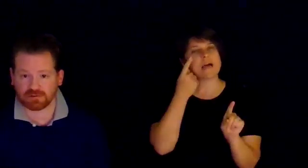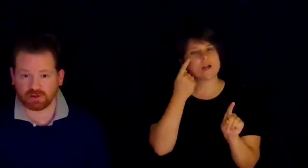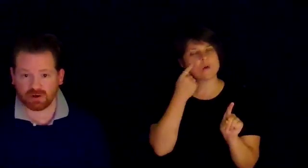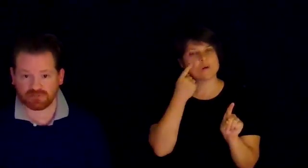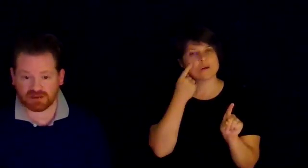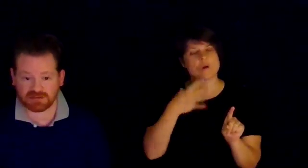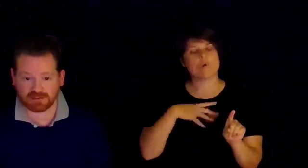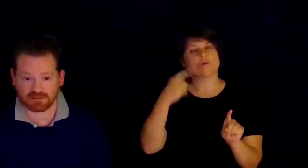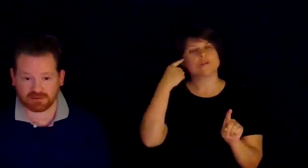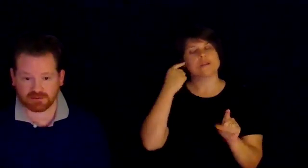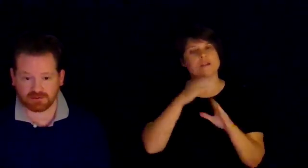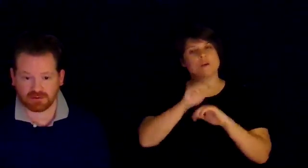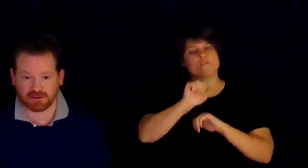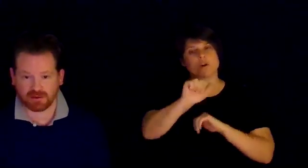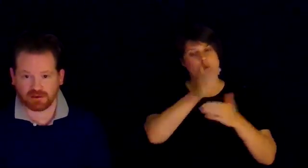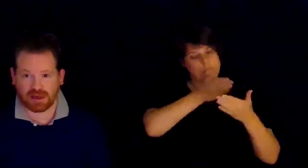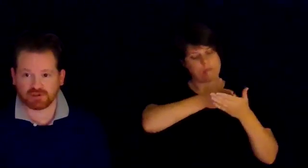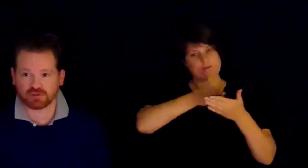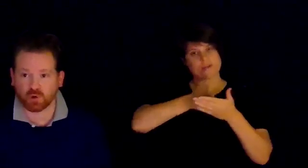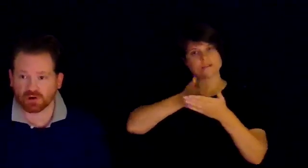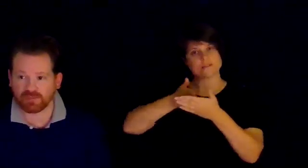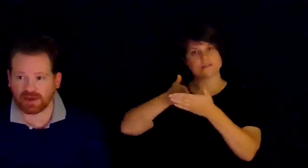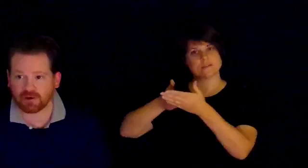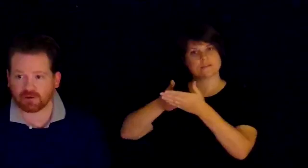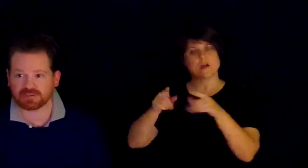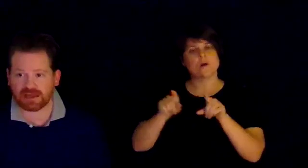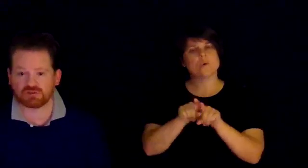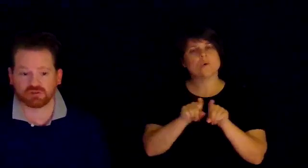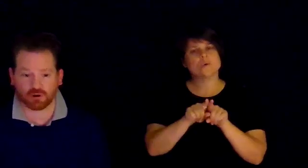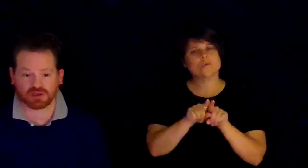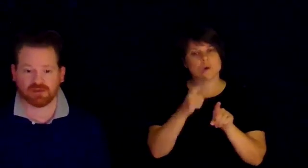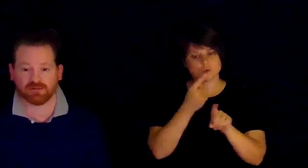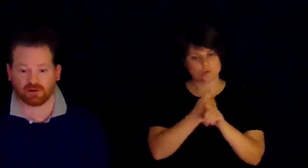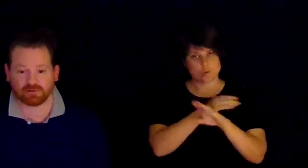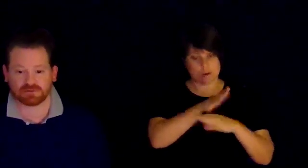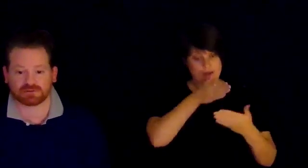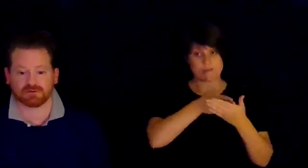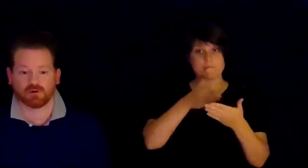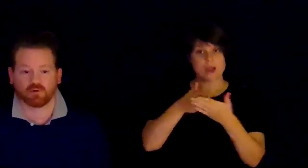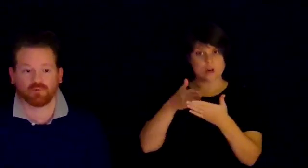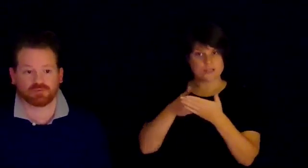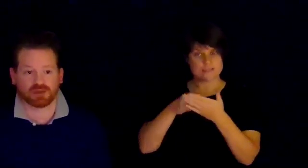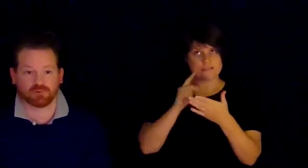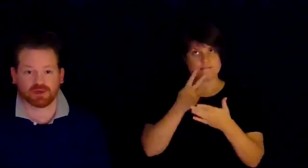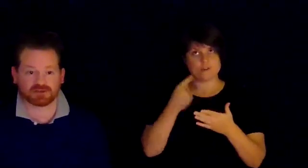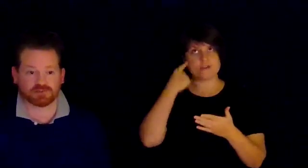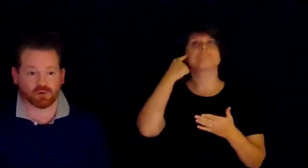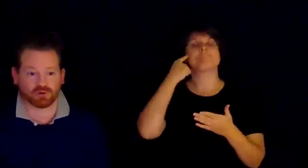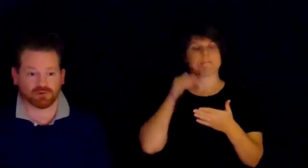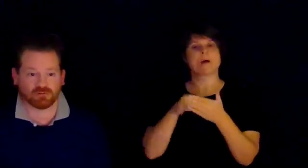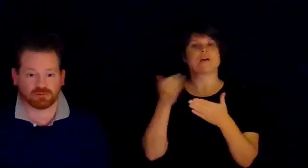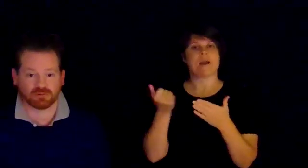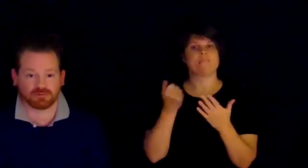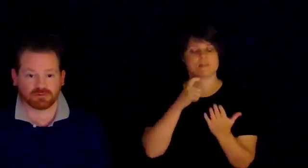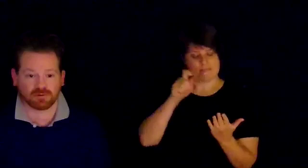barriers you are facing? And to talk about those and to document those with people that